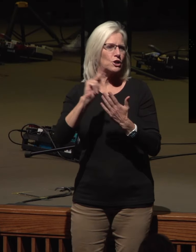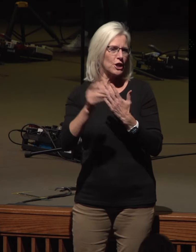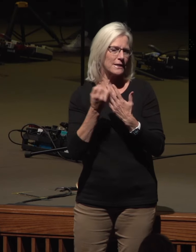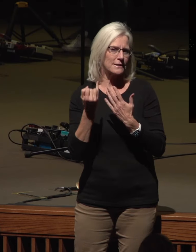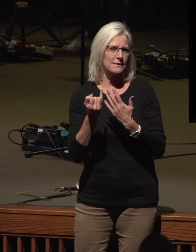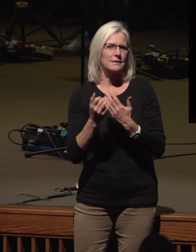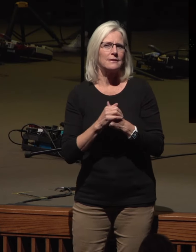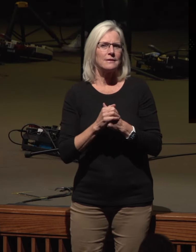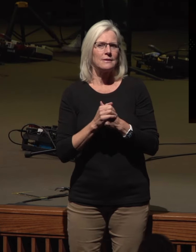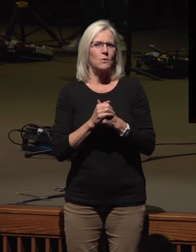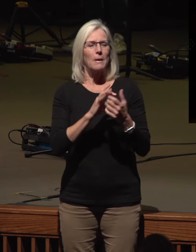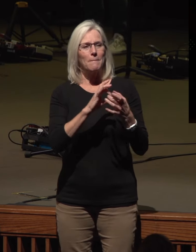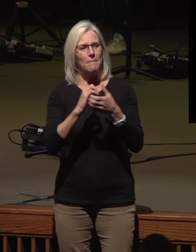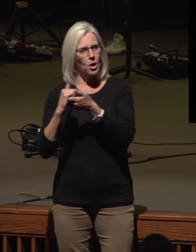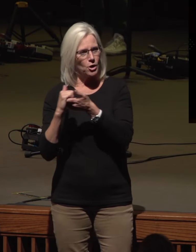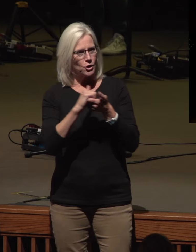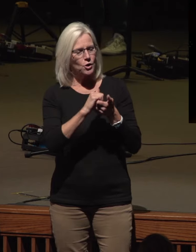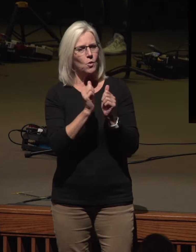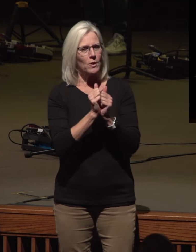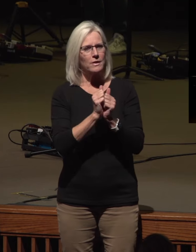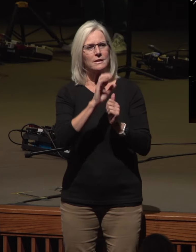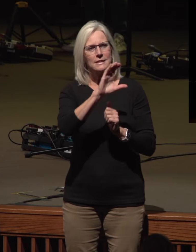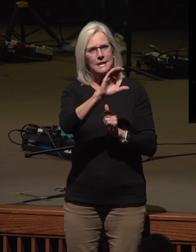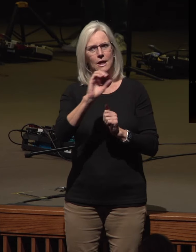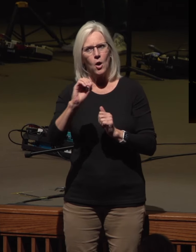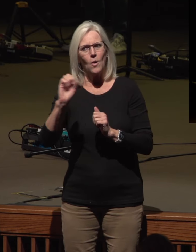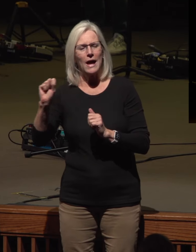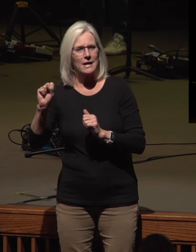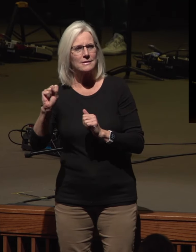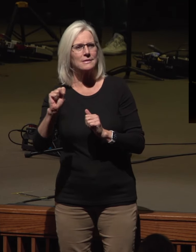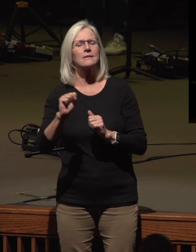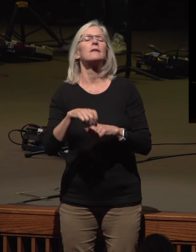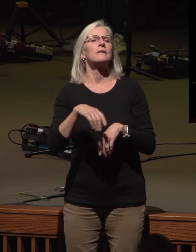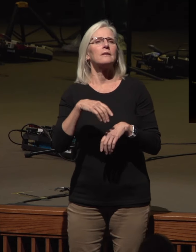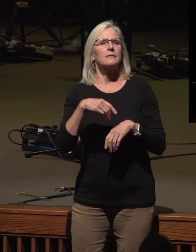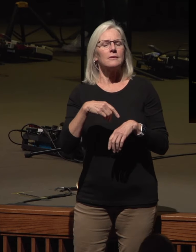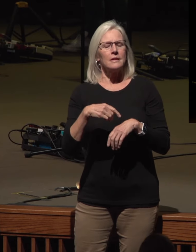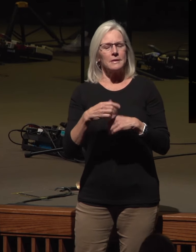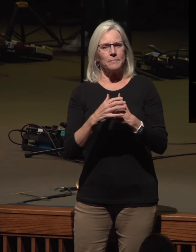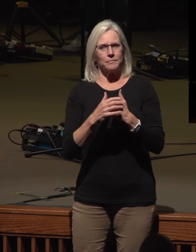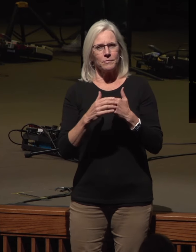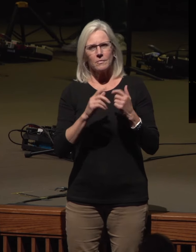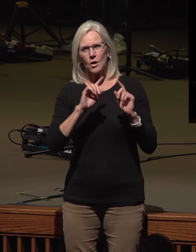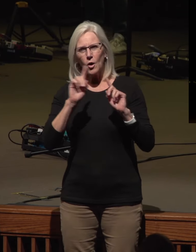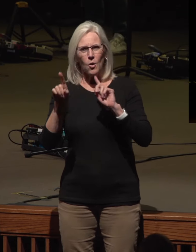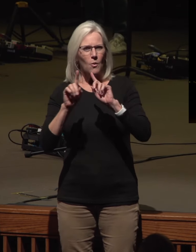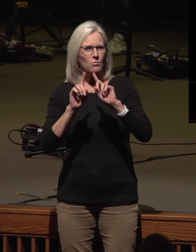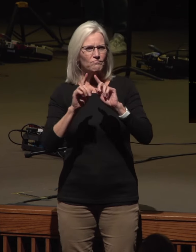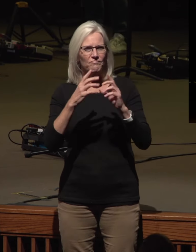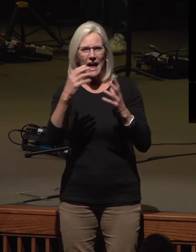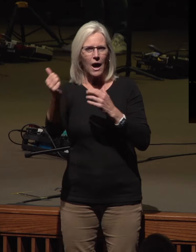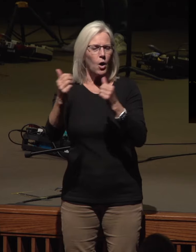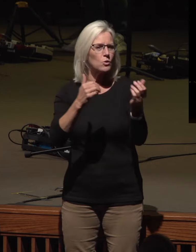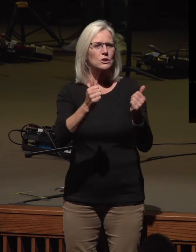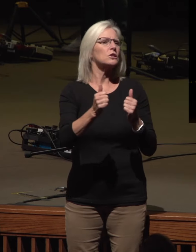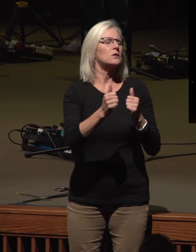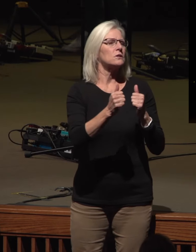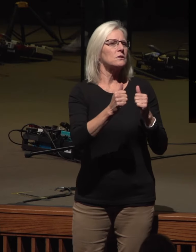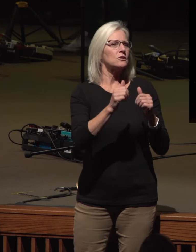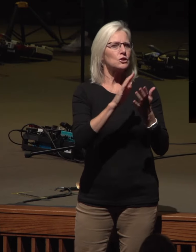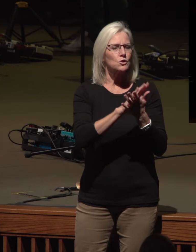You and dozens of churches across the city to go out into organizations and schools and get some stuff done to show them that we